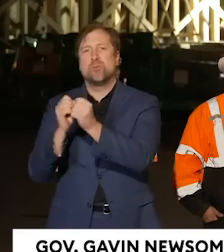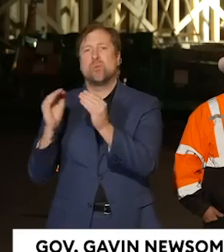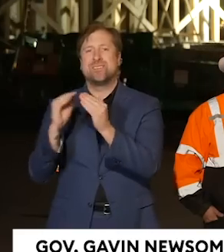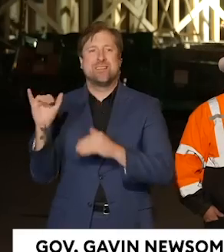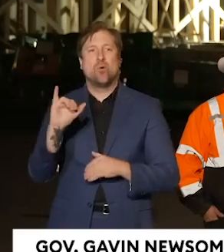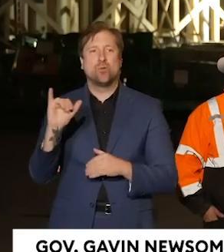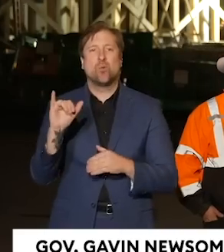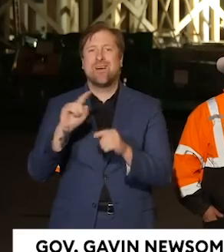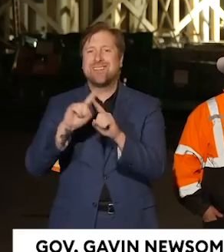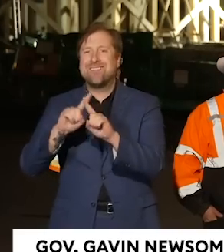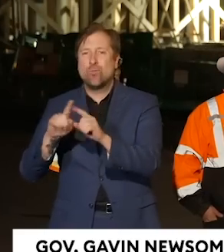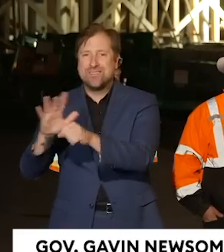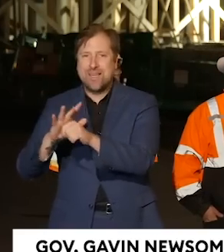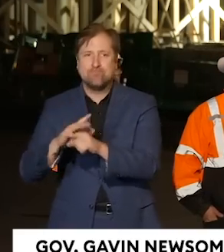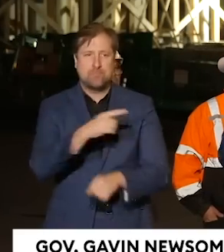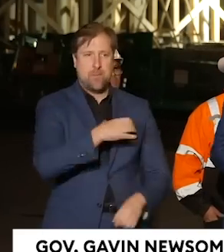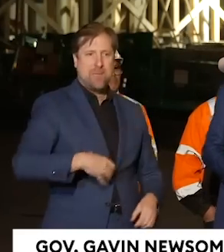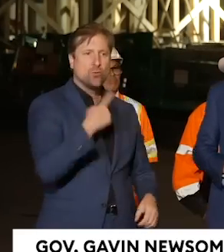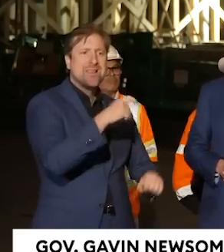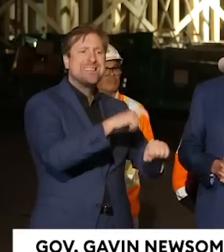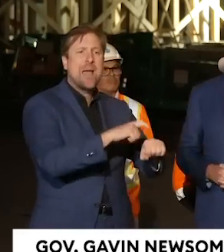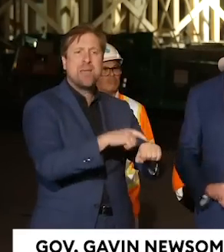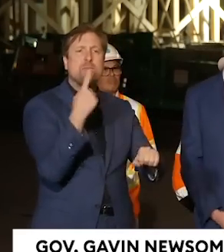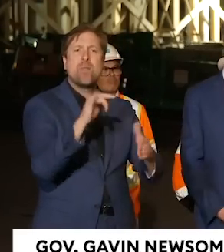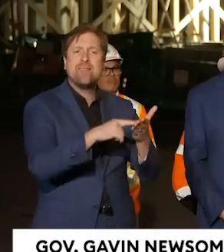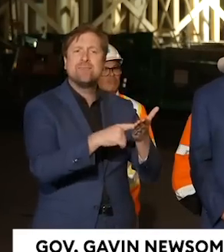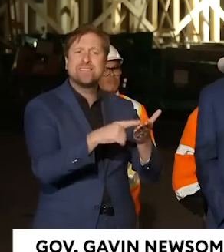well on all these sites. Timing should be about the same. Yeah.